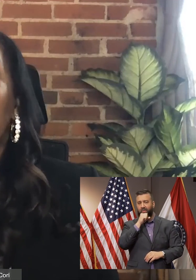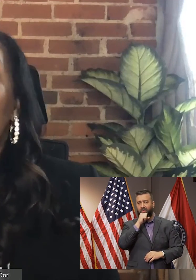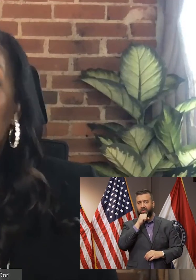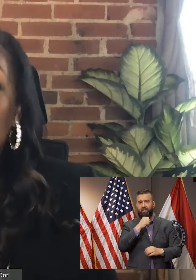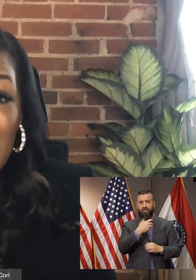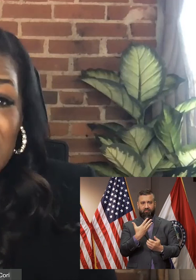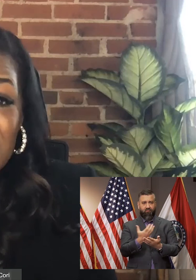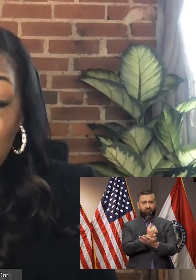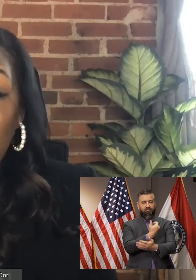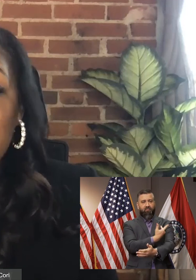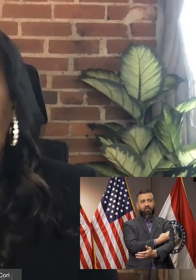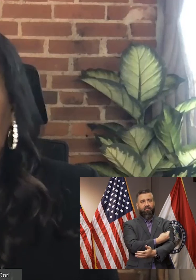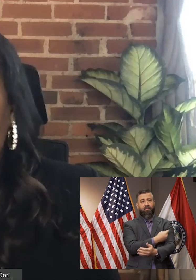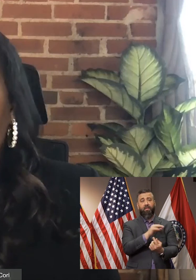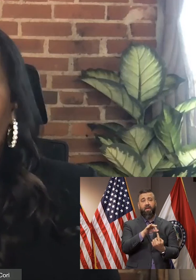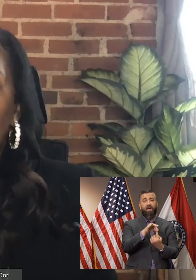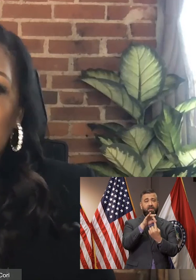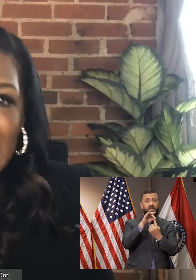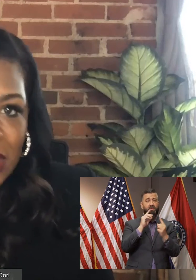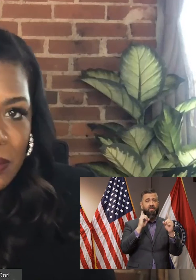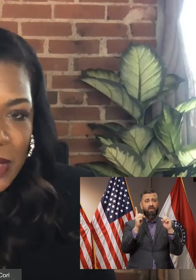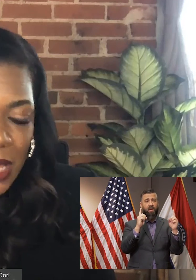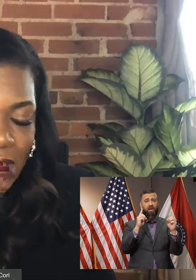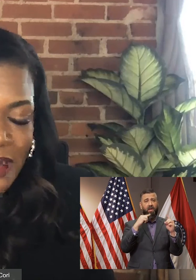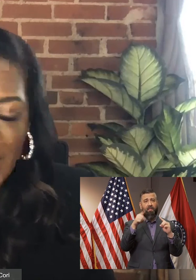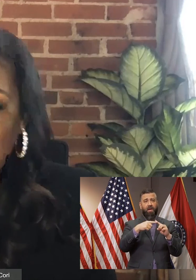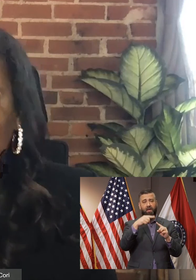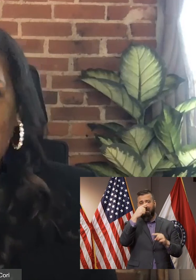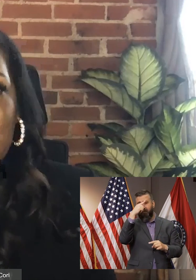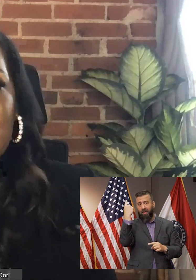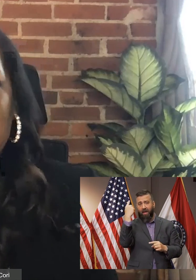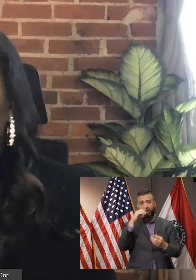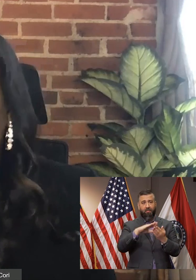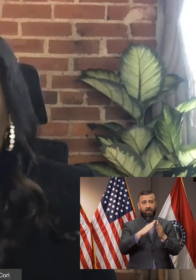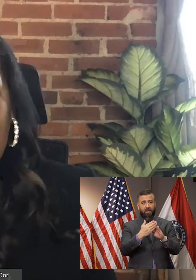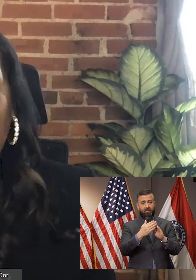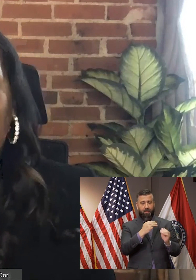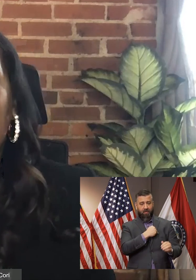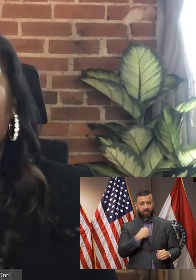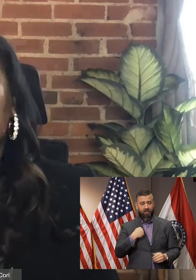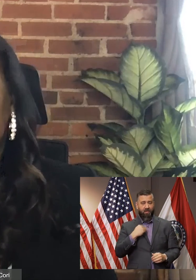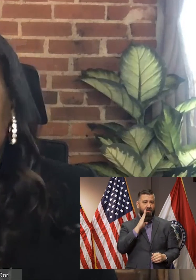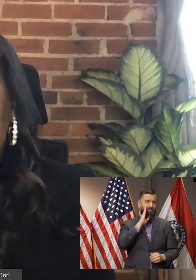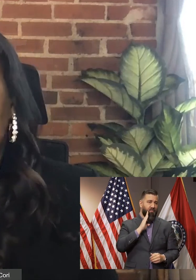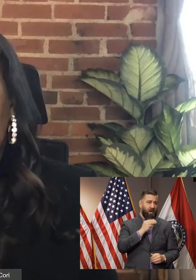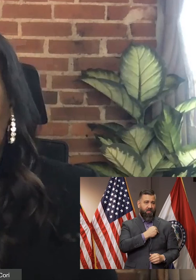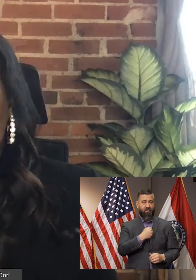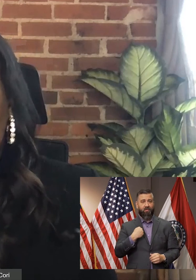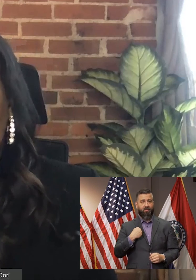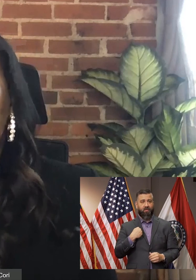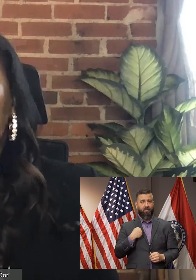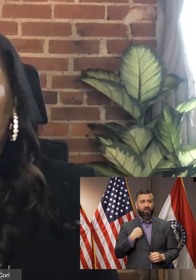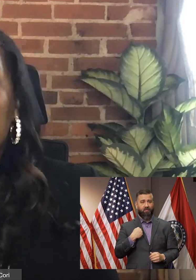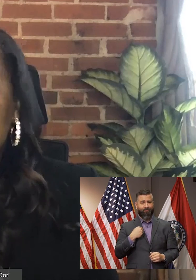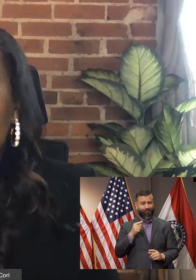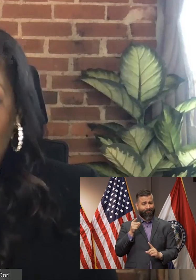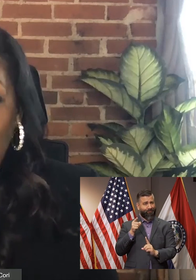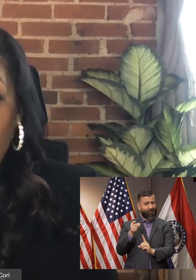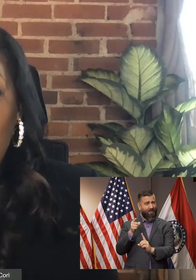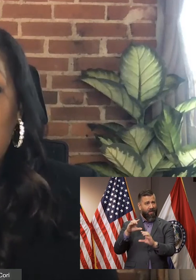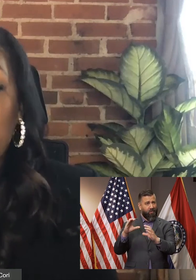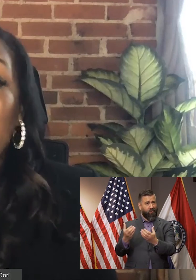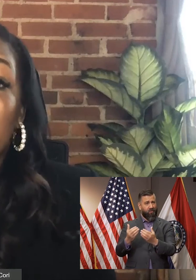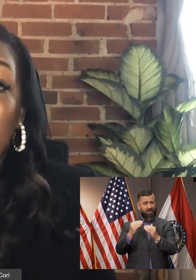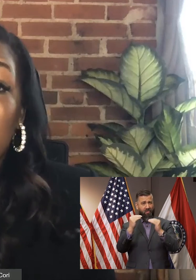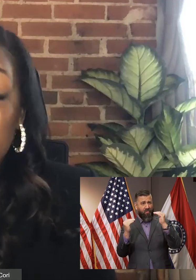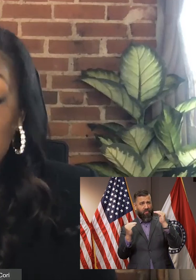vaccination. Especially when we're talking about our Black community members and Brown community members, we are disproportionately suffering